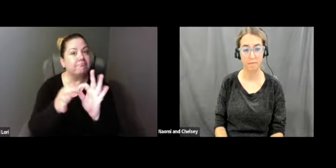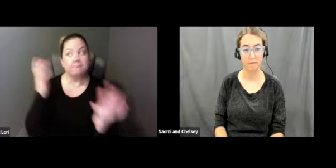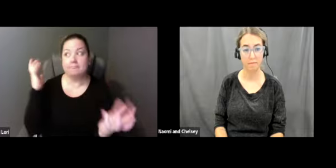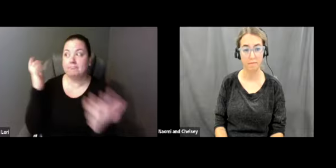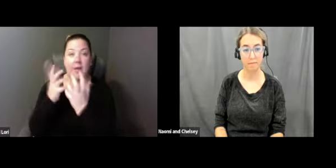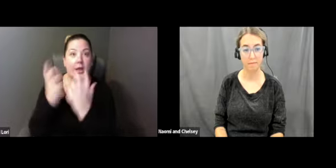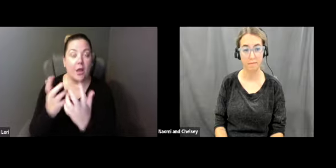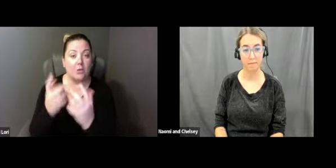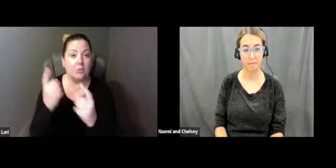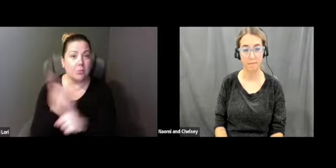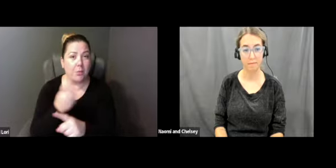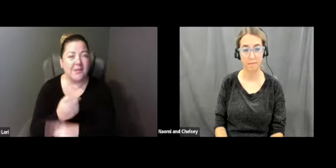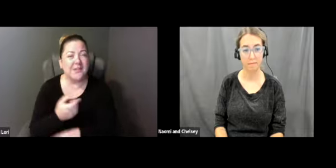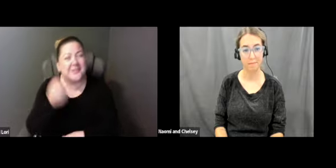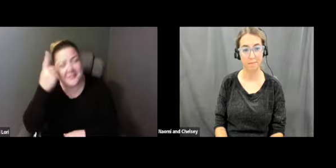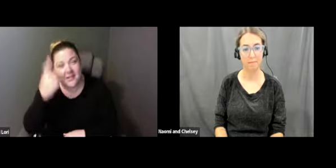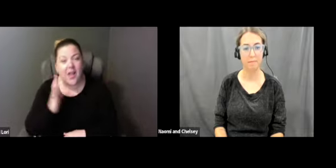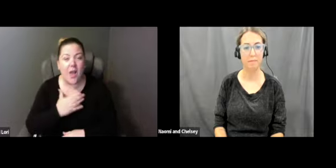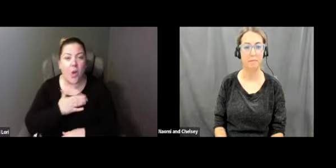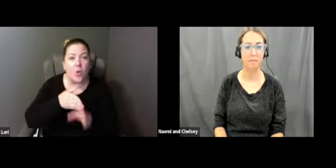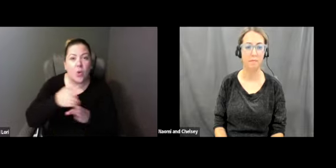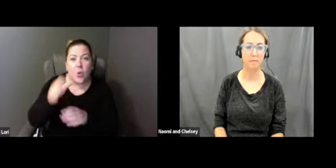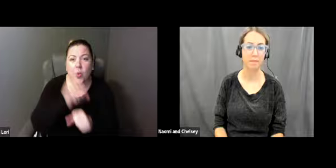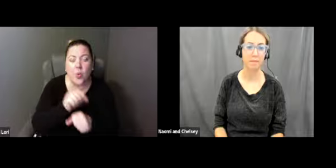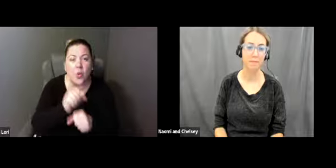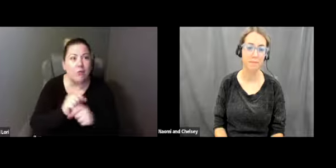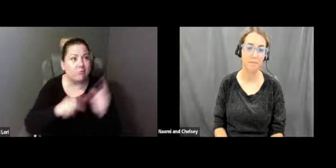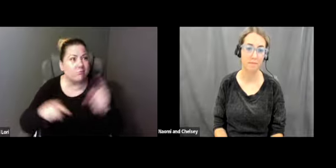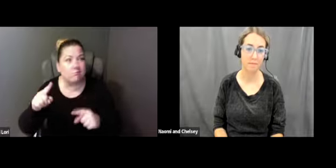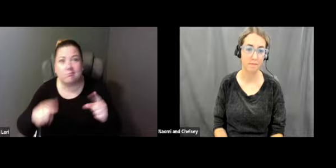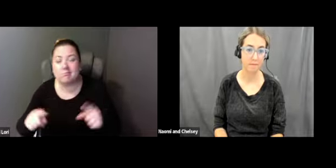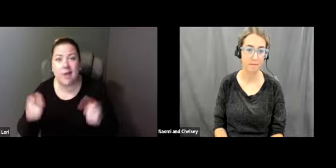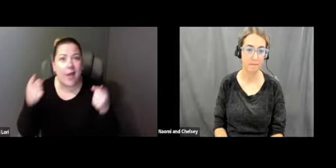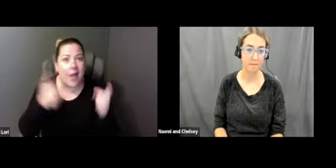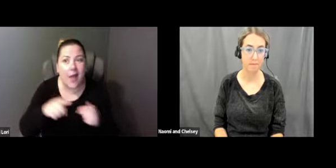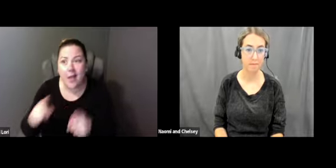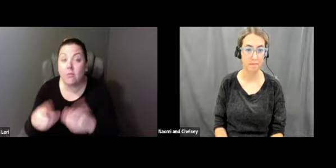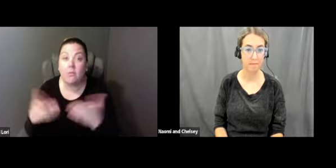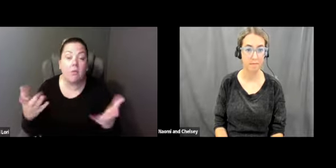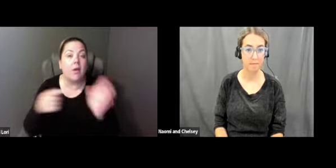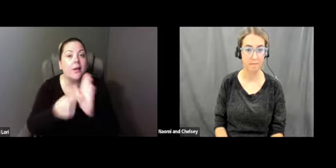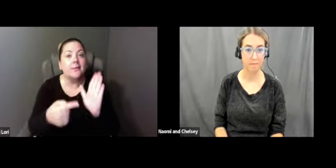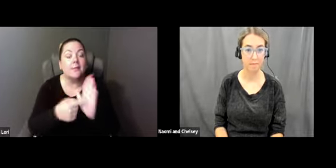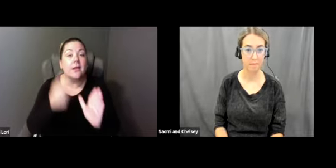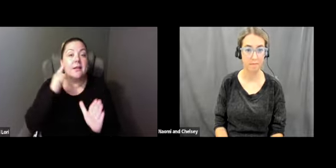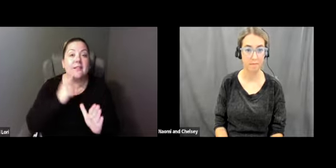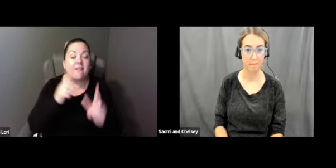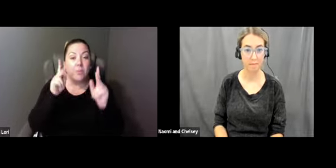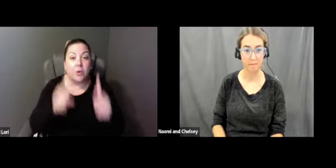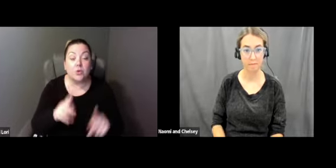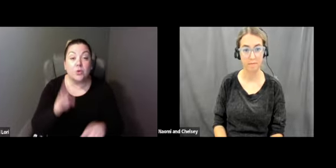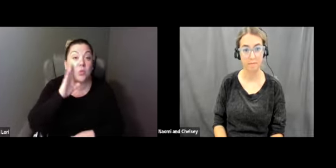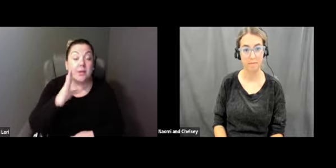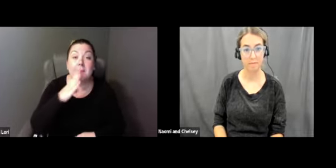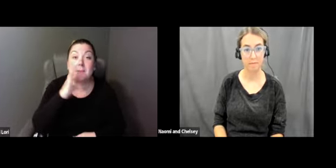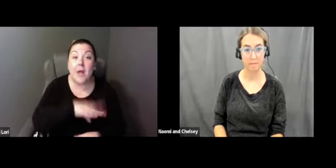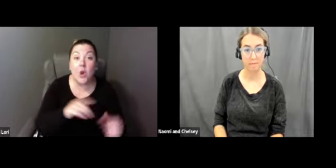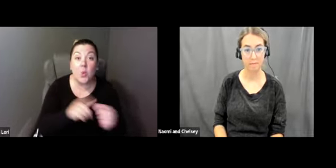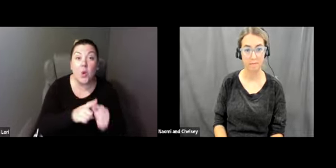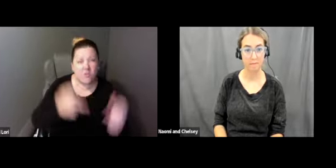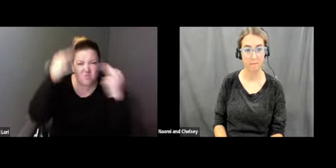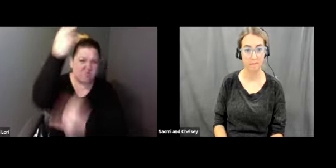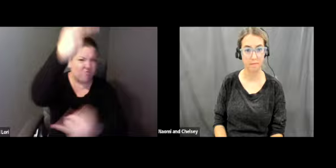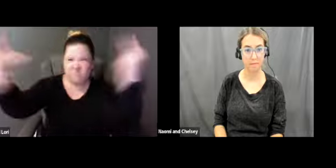like that come up in our field, things where deaf people curse. And you'll have a deaf person with their middle finger in somebody's face, waving it